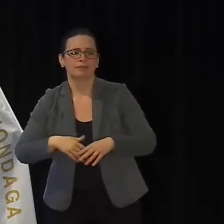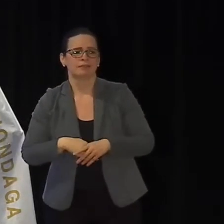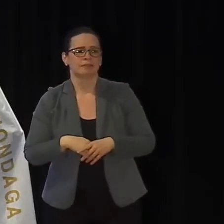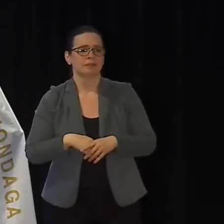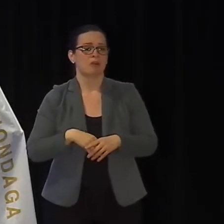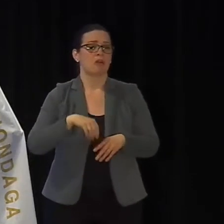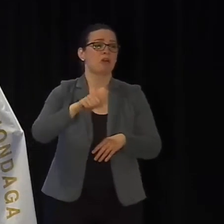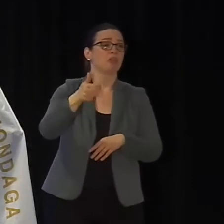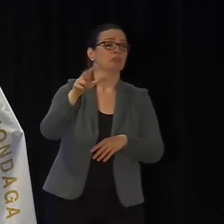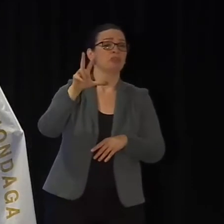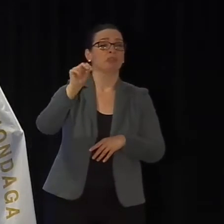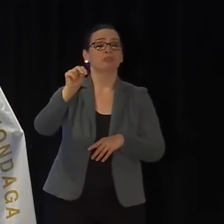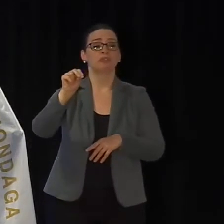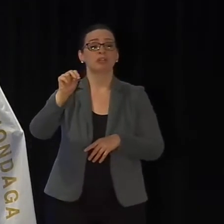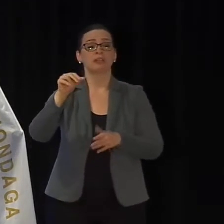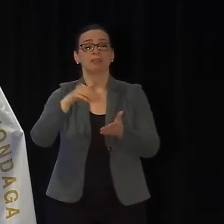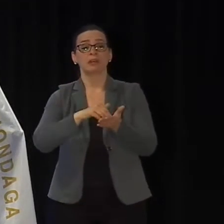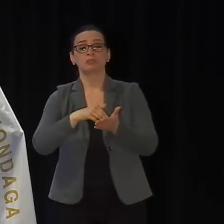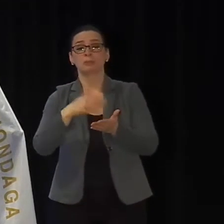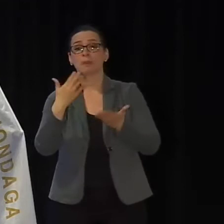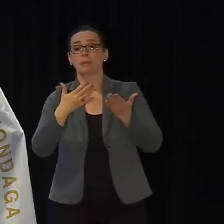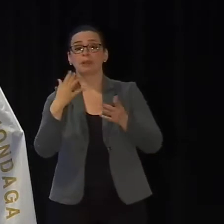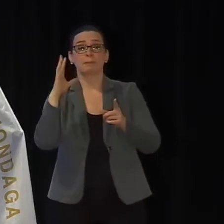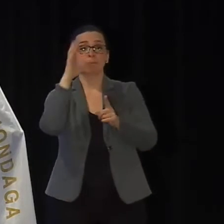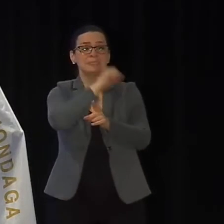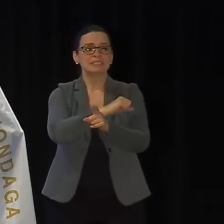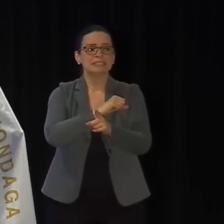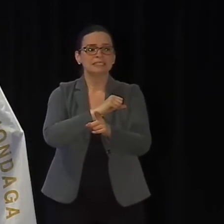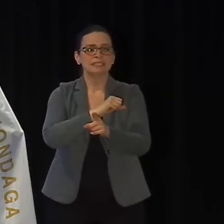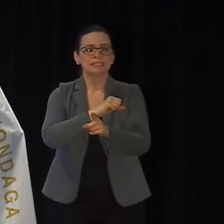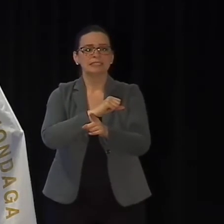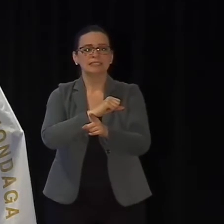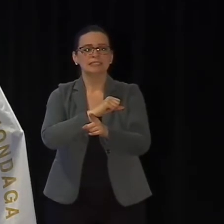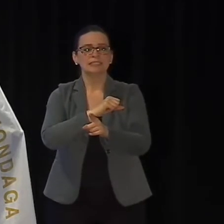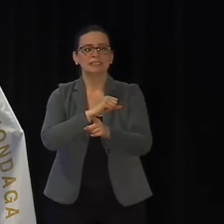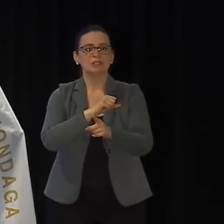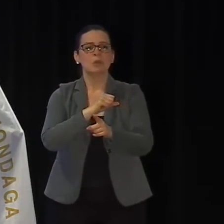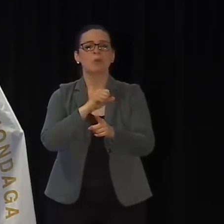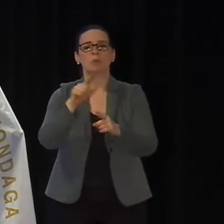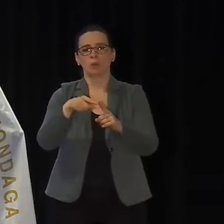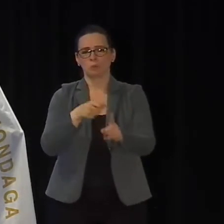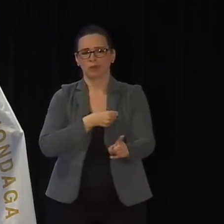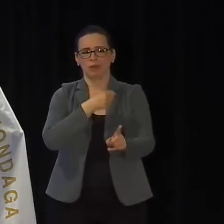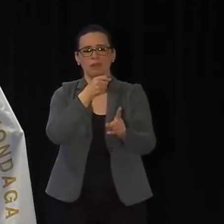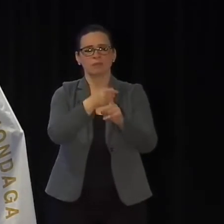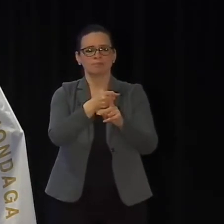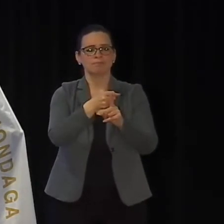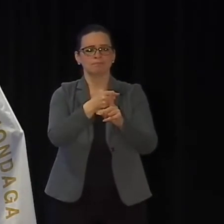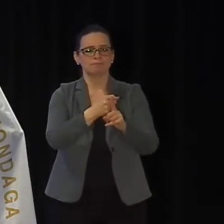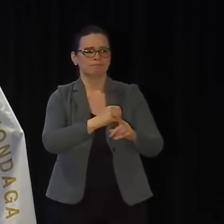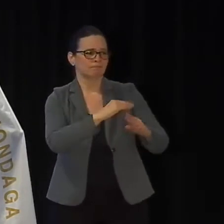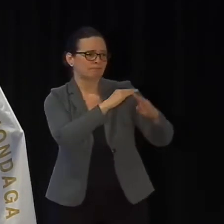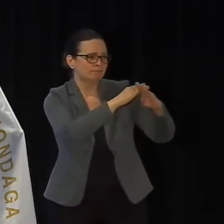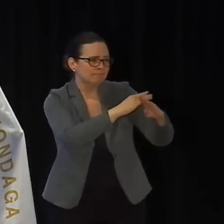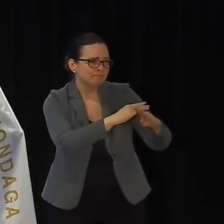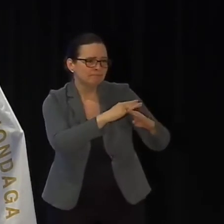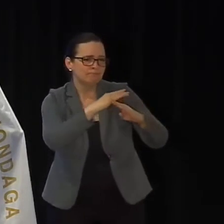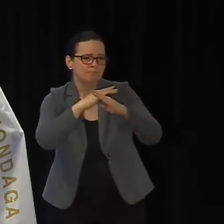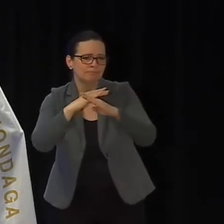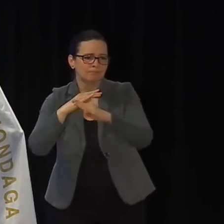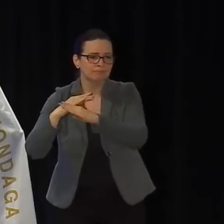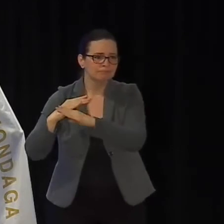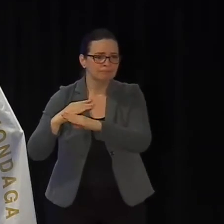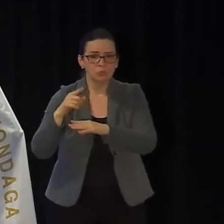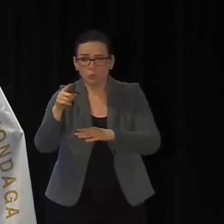that went undetected at some point? What's the immunity level of what kind of immunity those people still have?